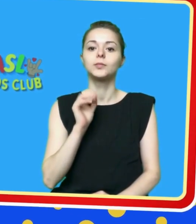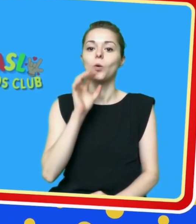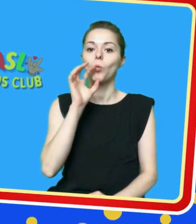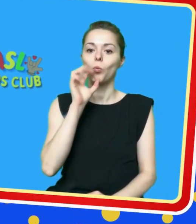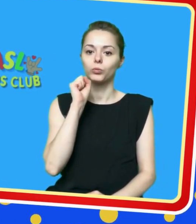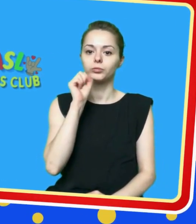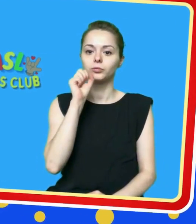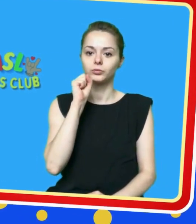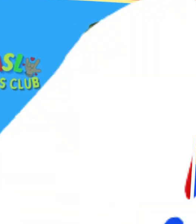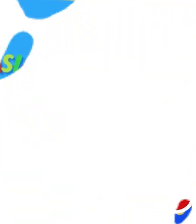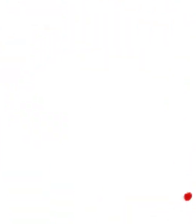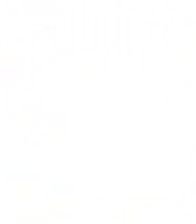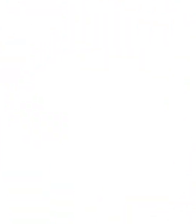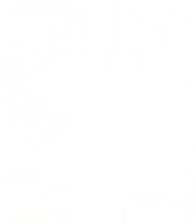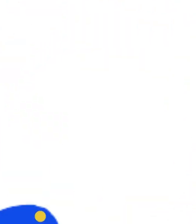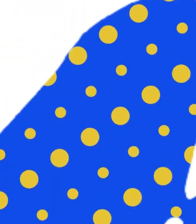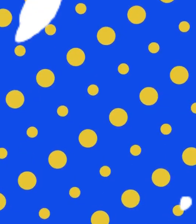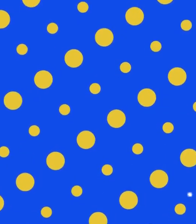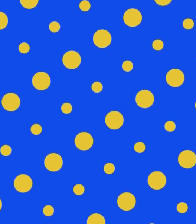Orange.